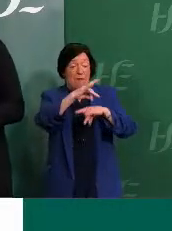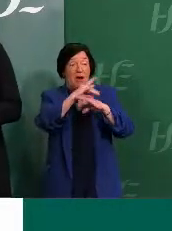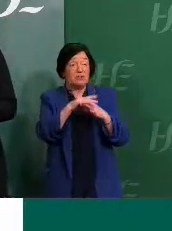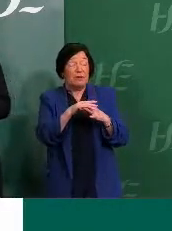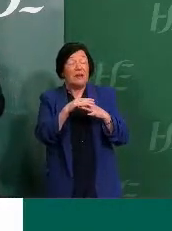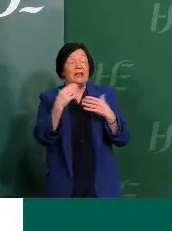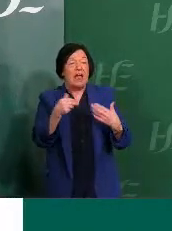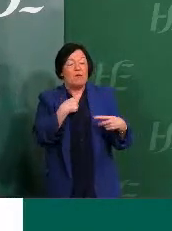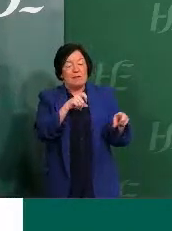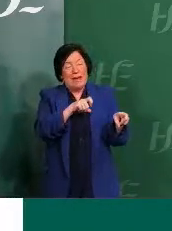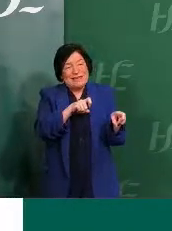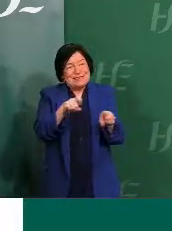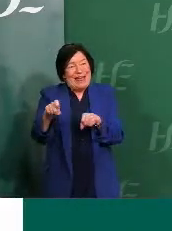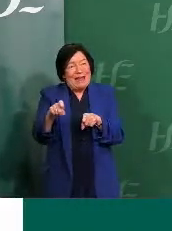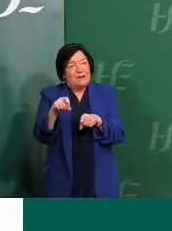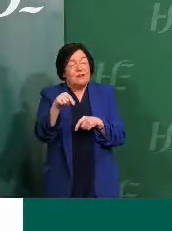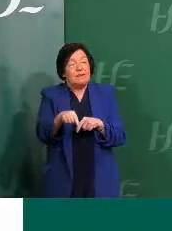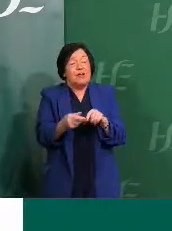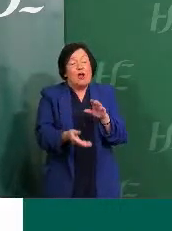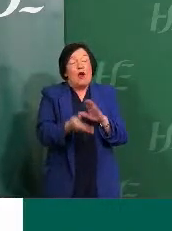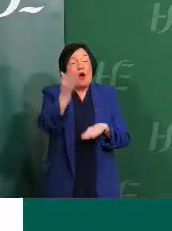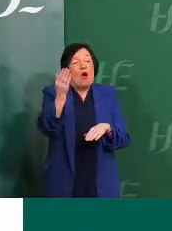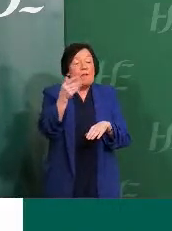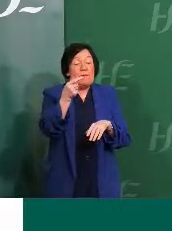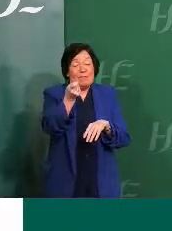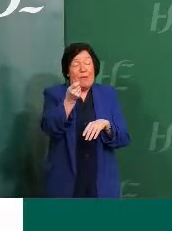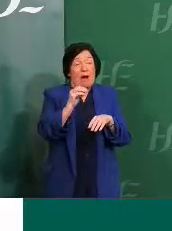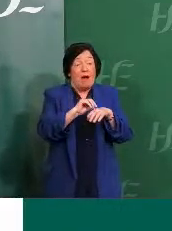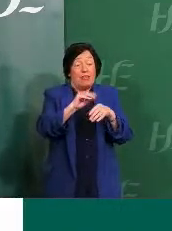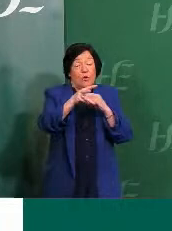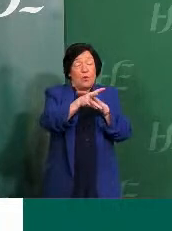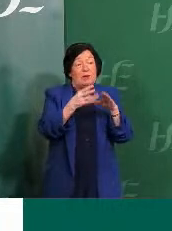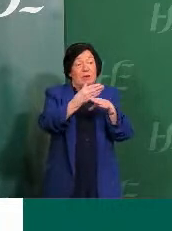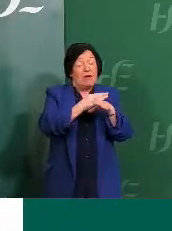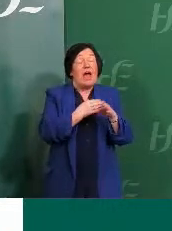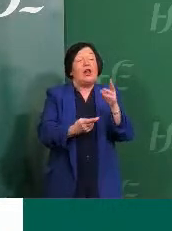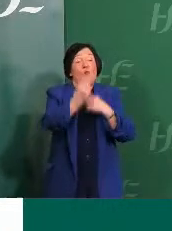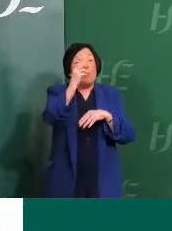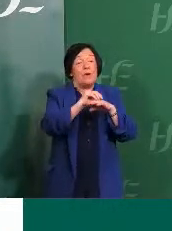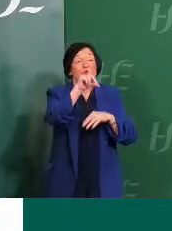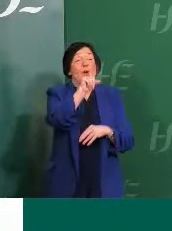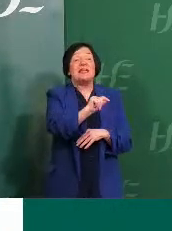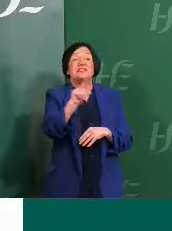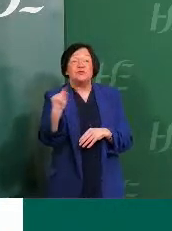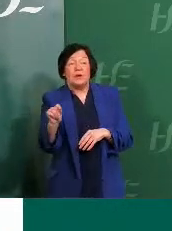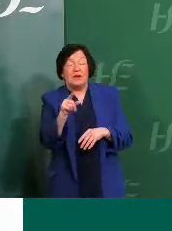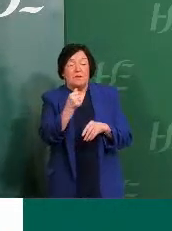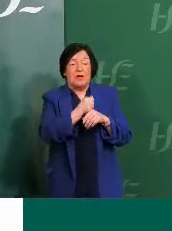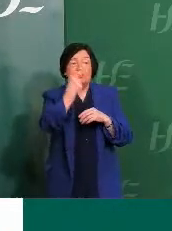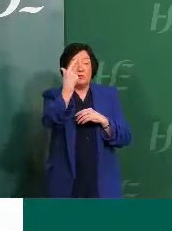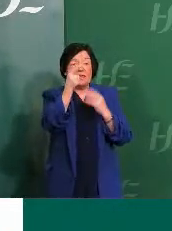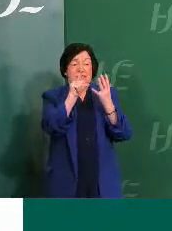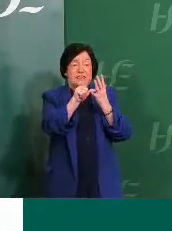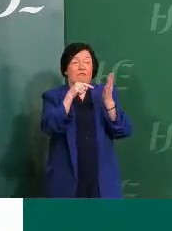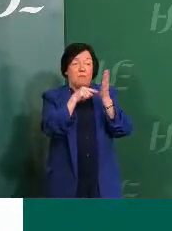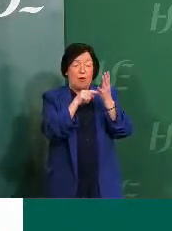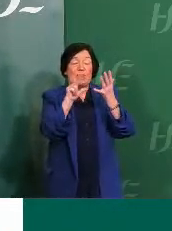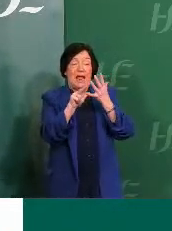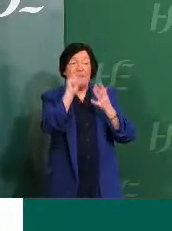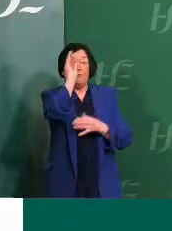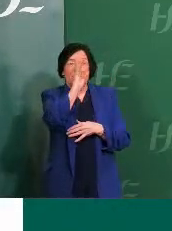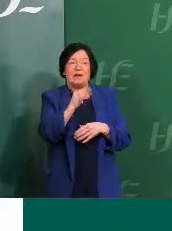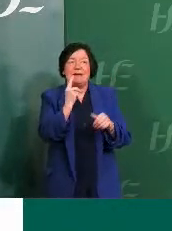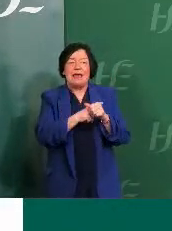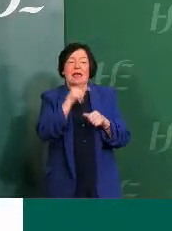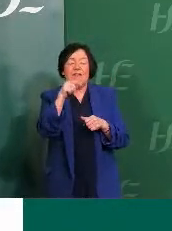Now we've maintained that, so it's up slightly on the previous week and up on 2020 by 27.8%. But again, that number